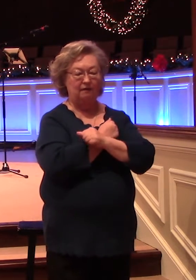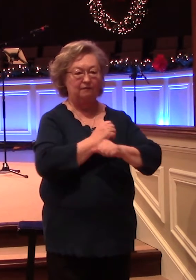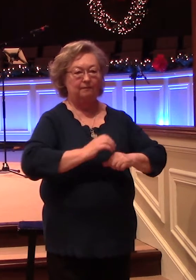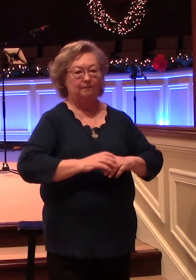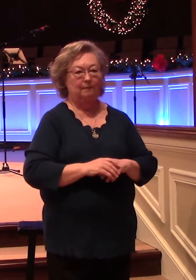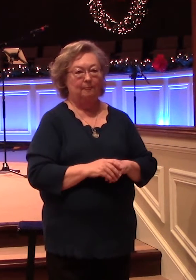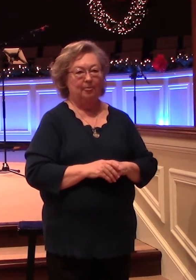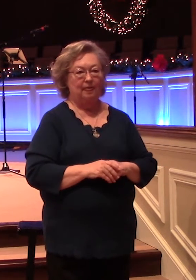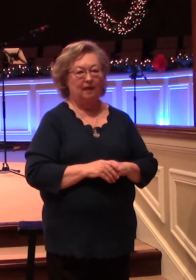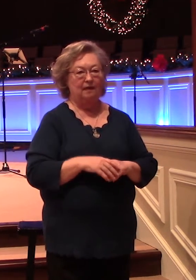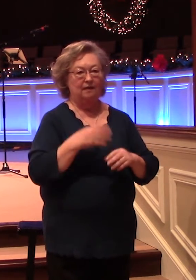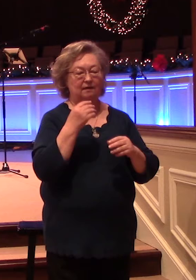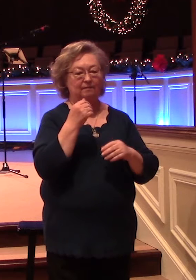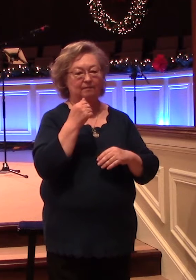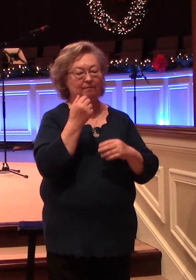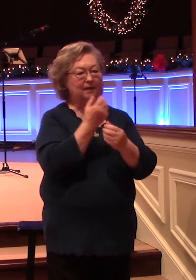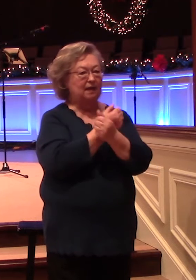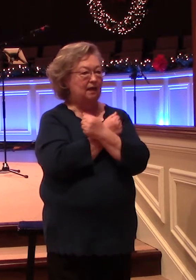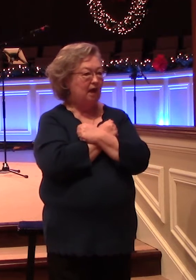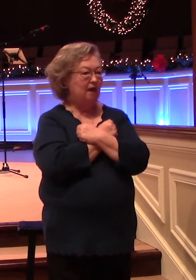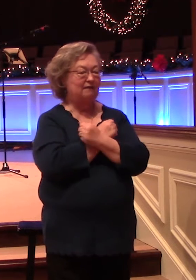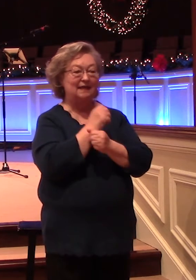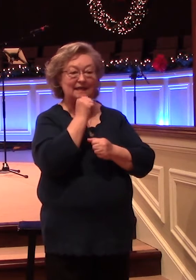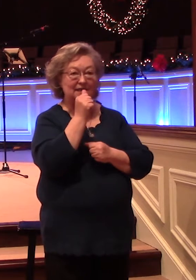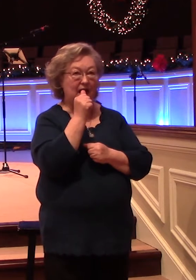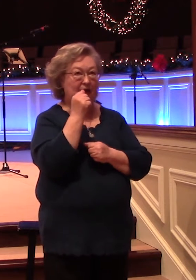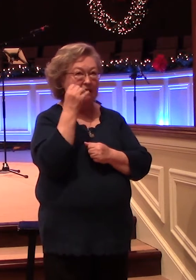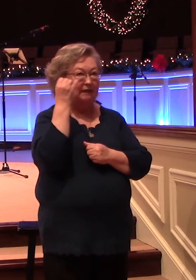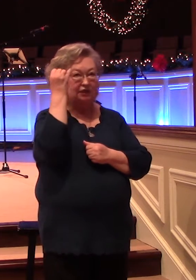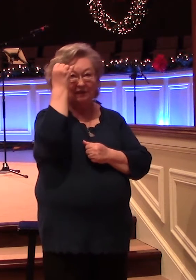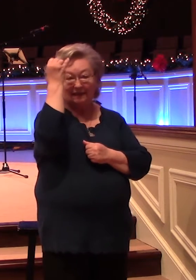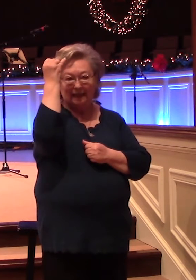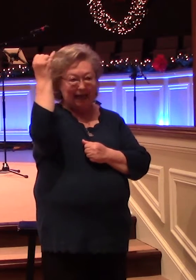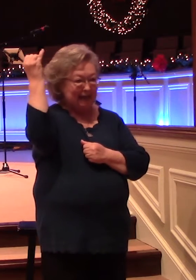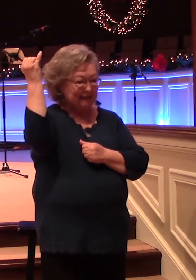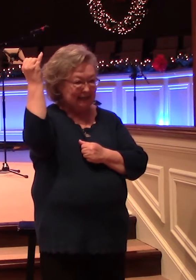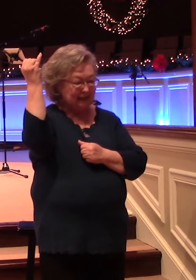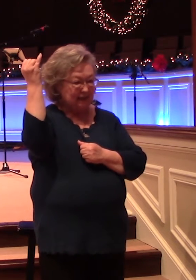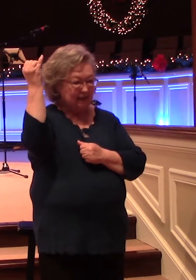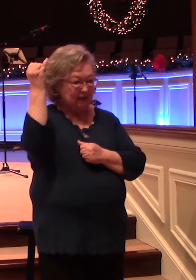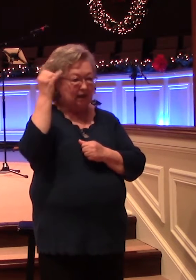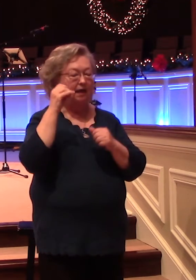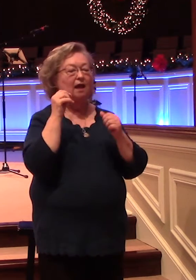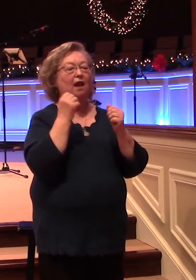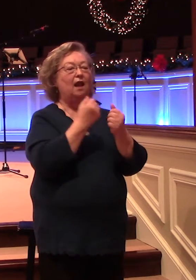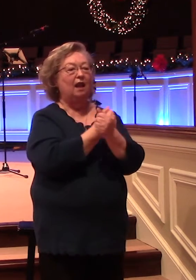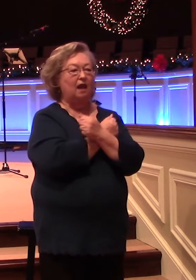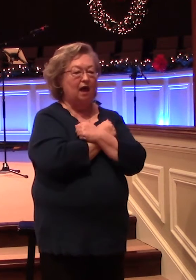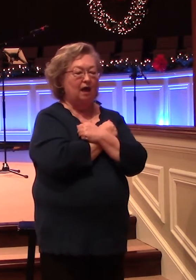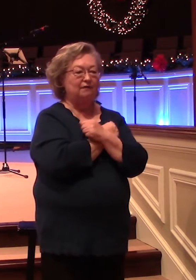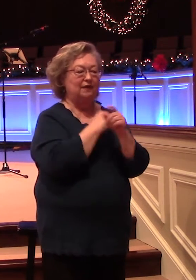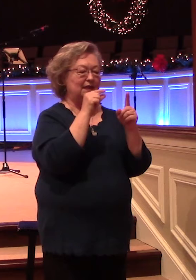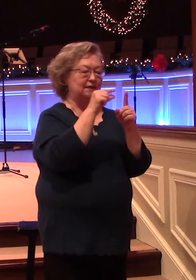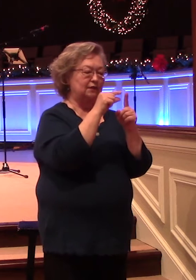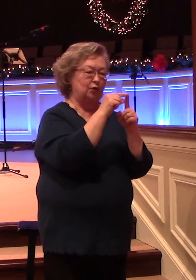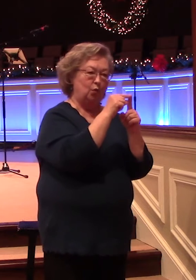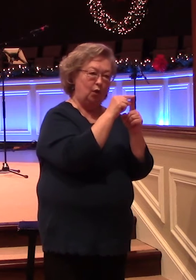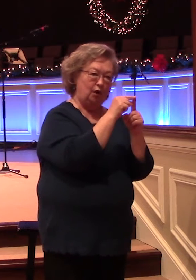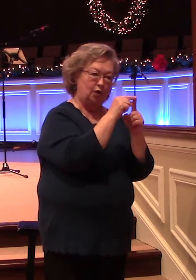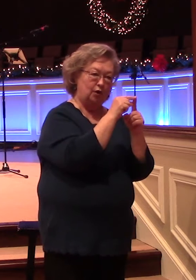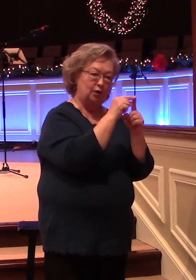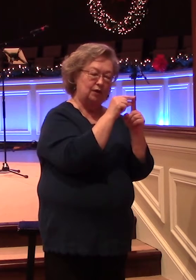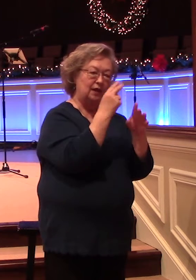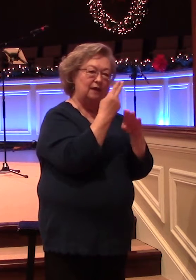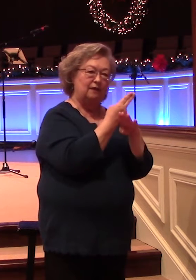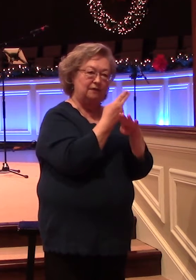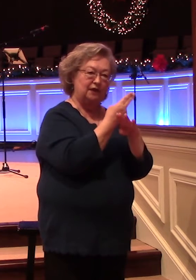an idea. Love is simply the word that you put on what God did in Christ on